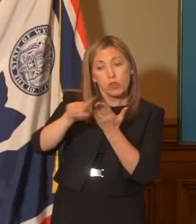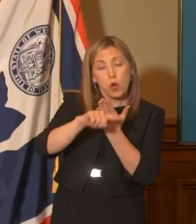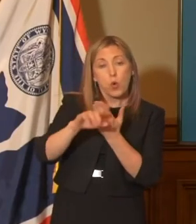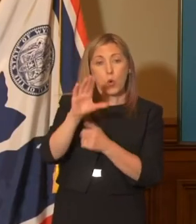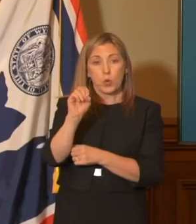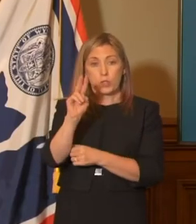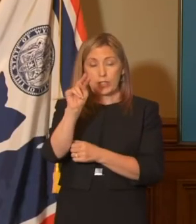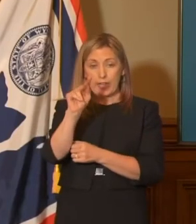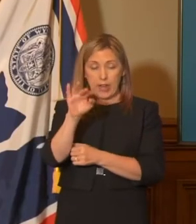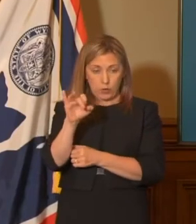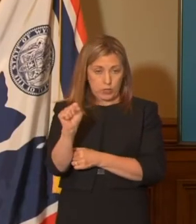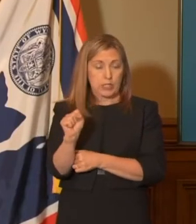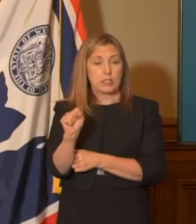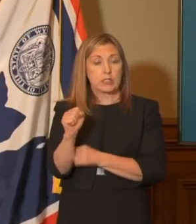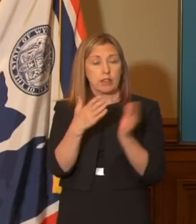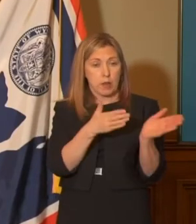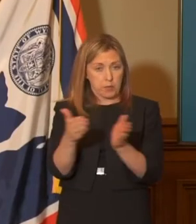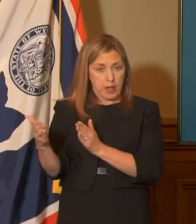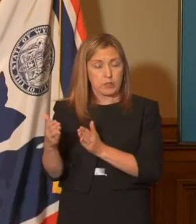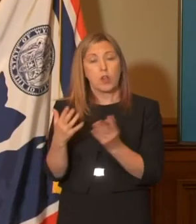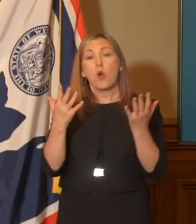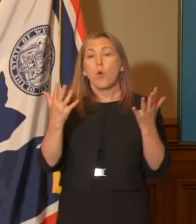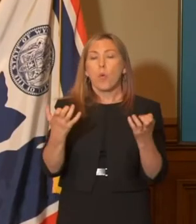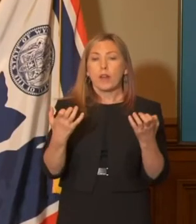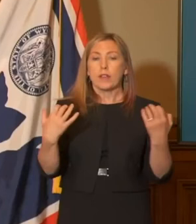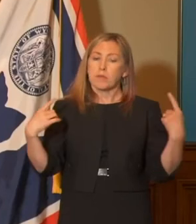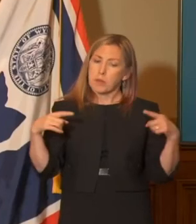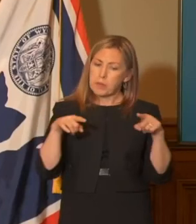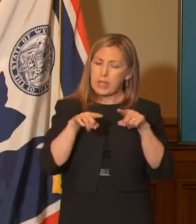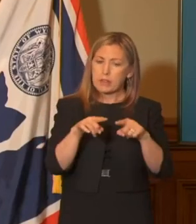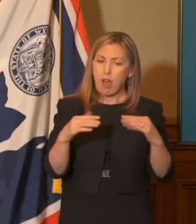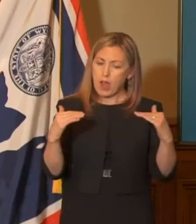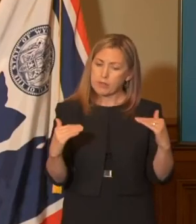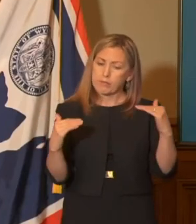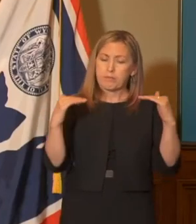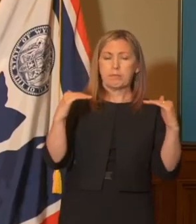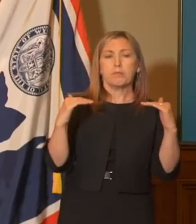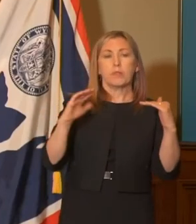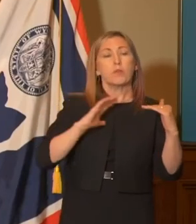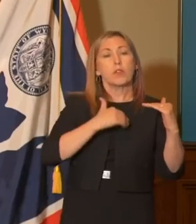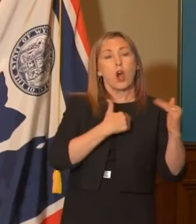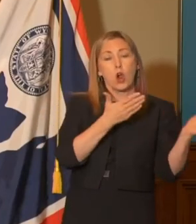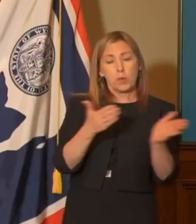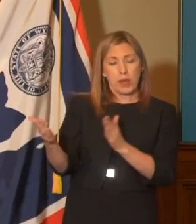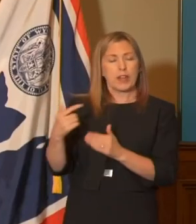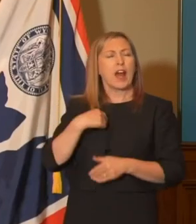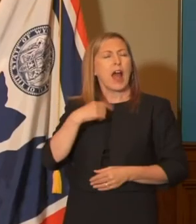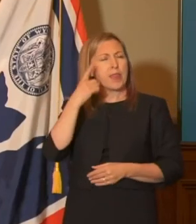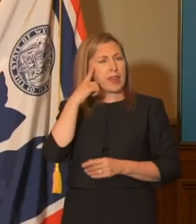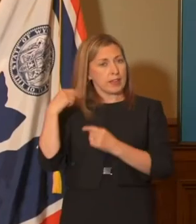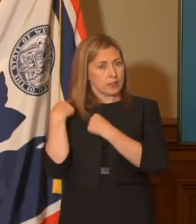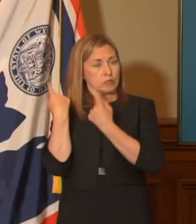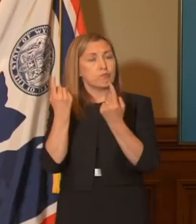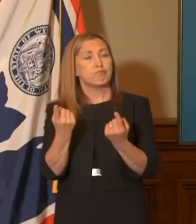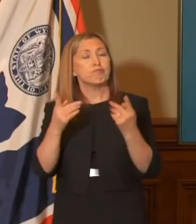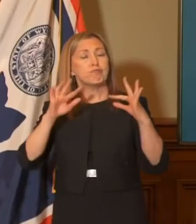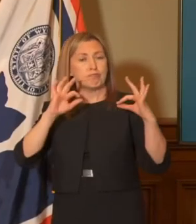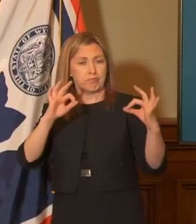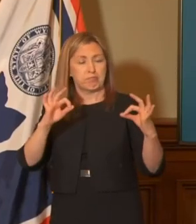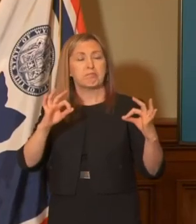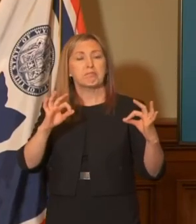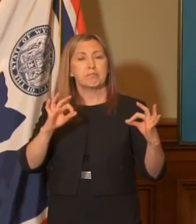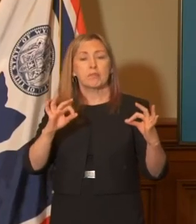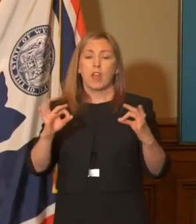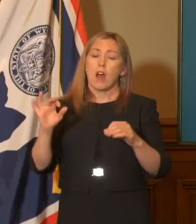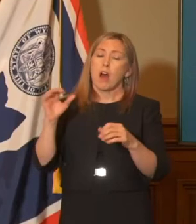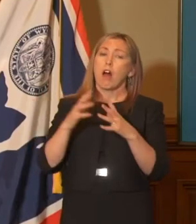plans. You know, we want them to be in line with our plan, and what I've seen so far, they really are, and a lot of hard